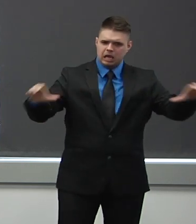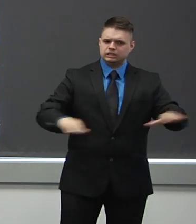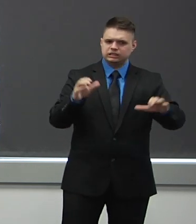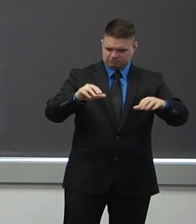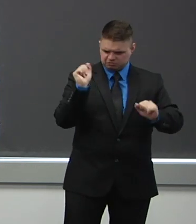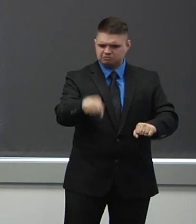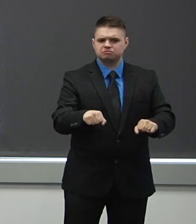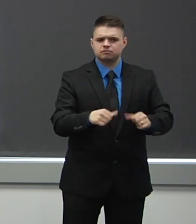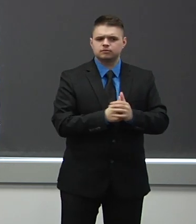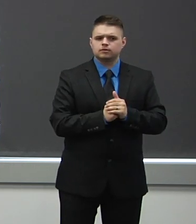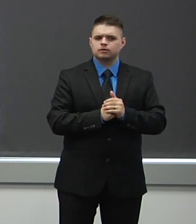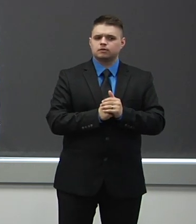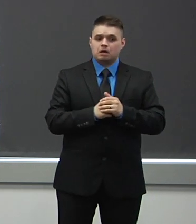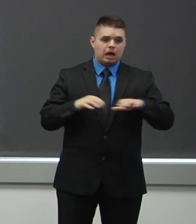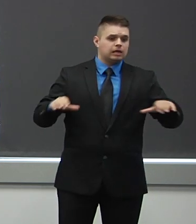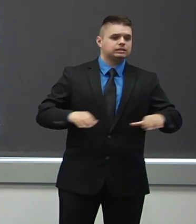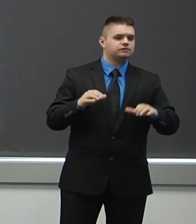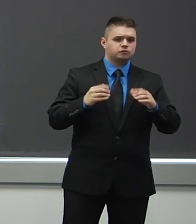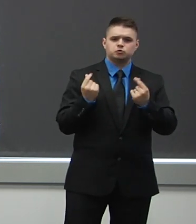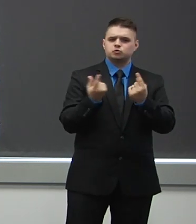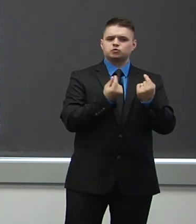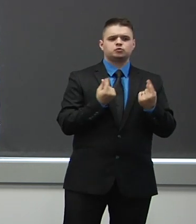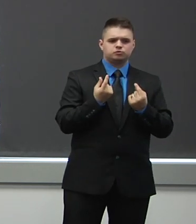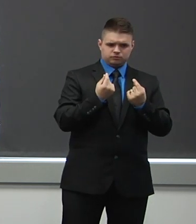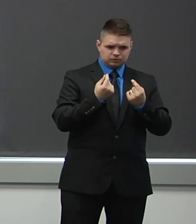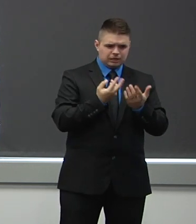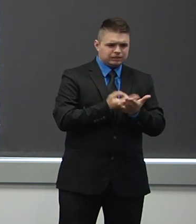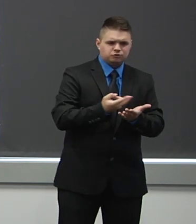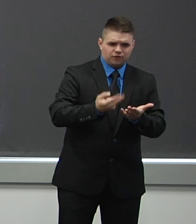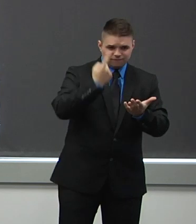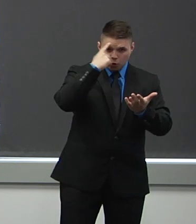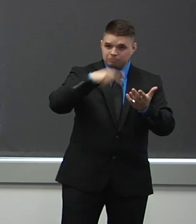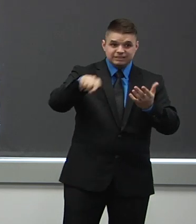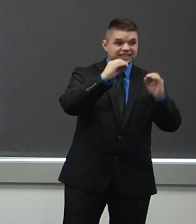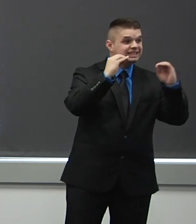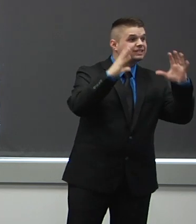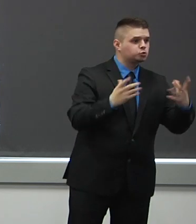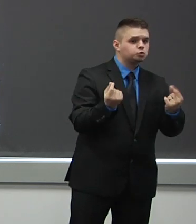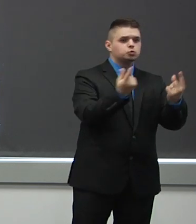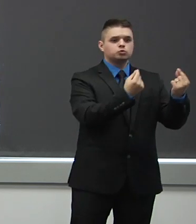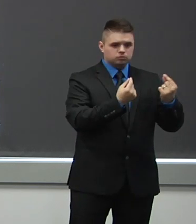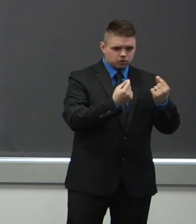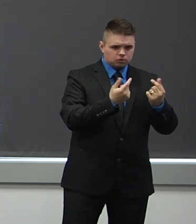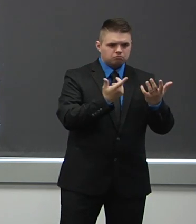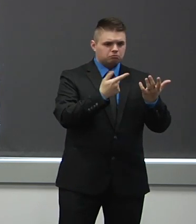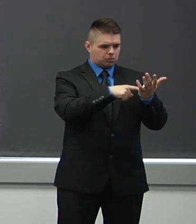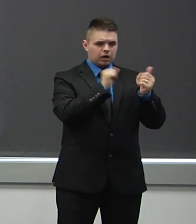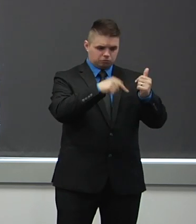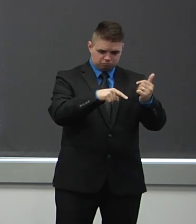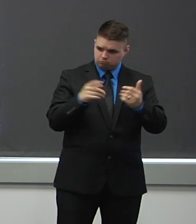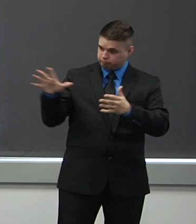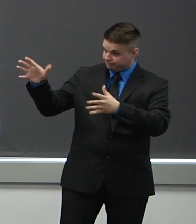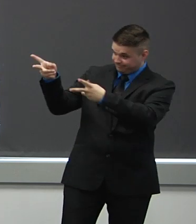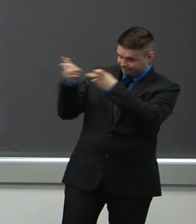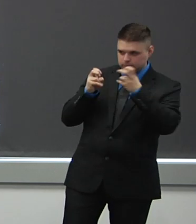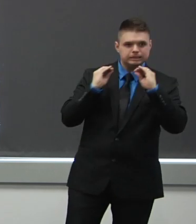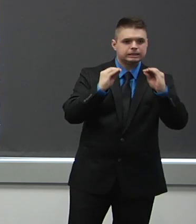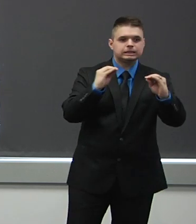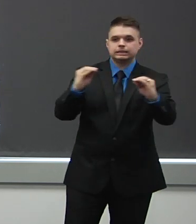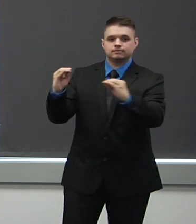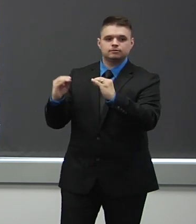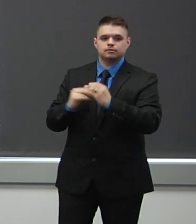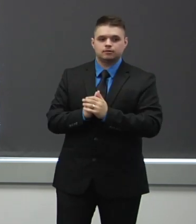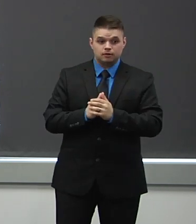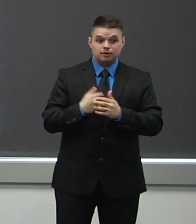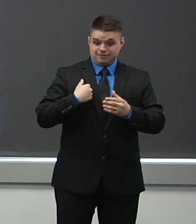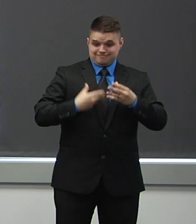of activities or a lot of resources for our teachers to use as well. And then what we're adding to that this week is